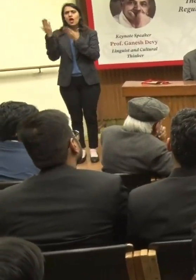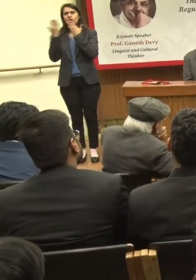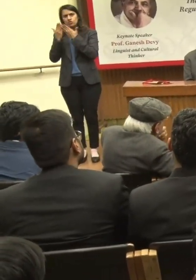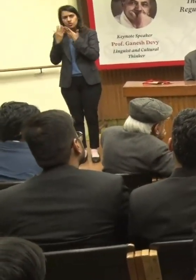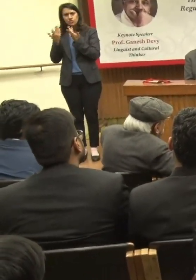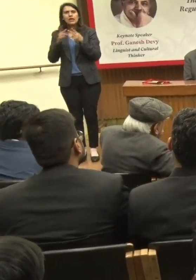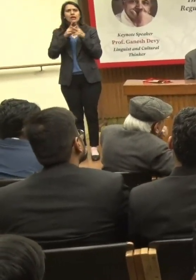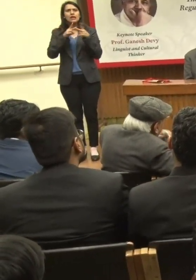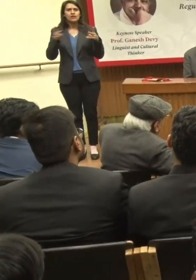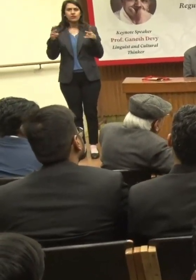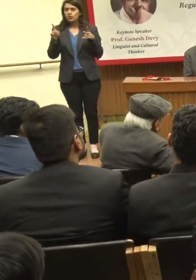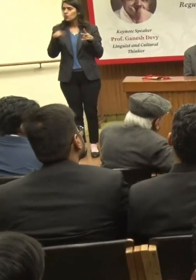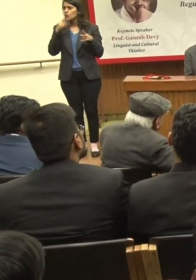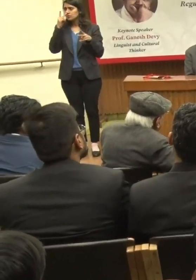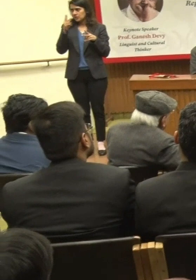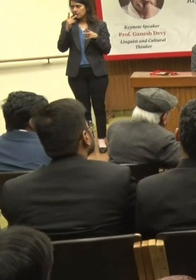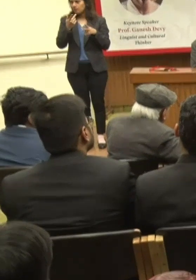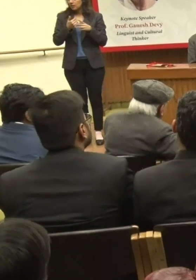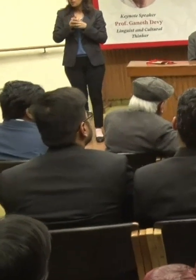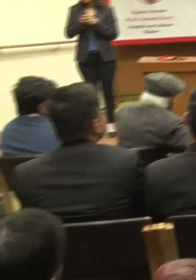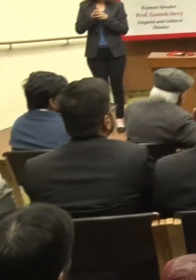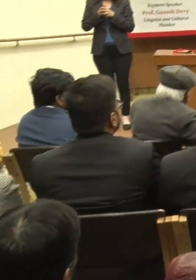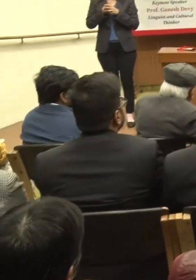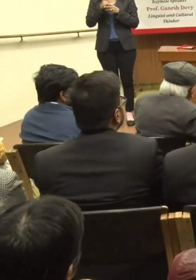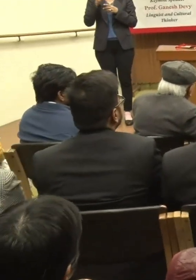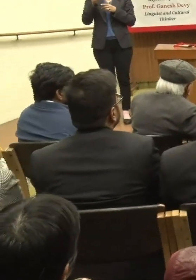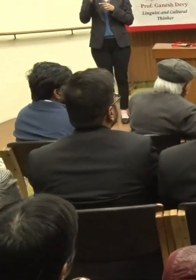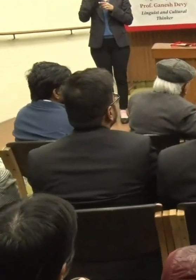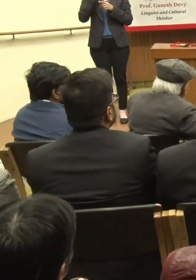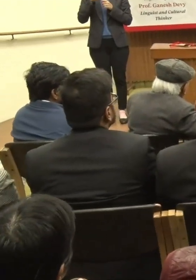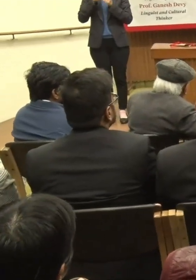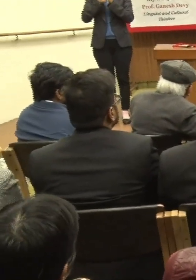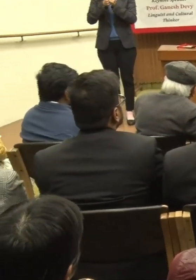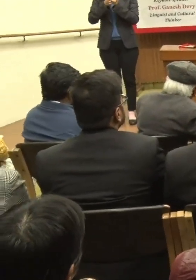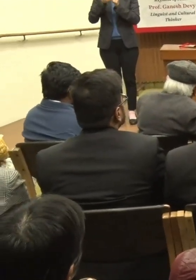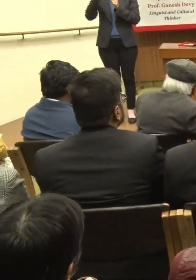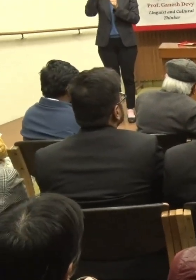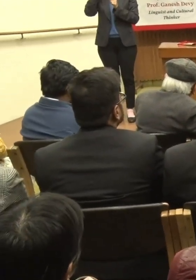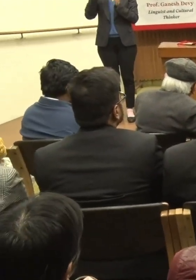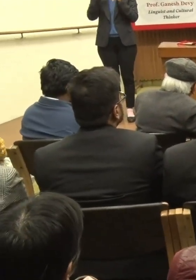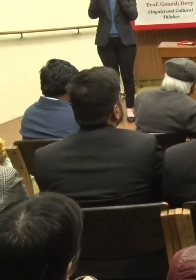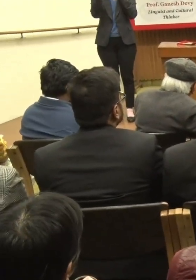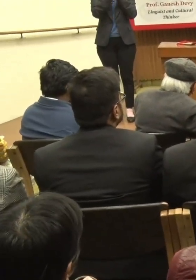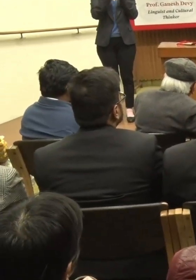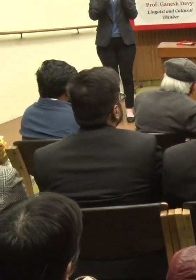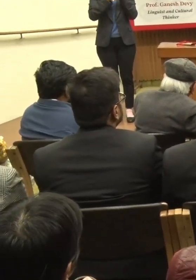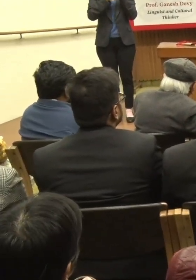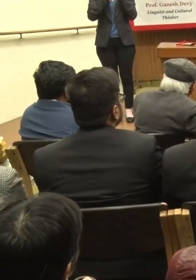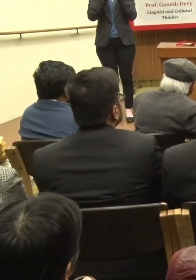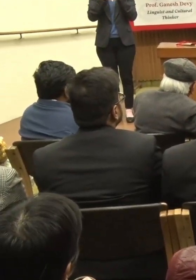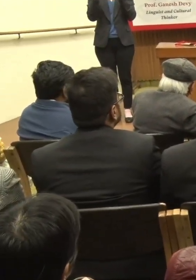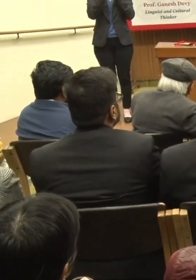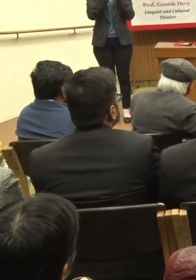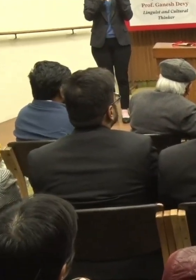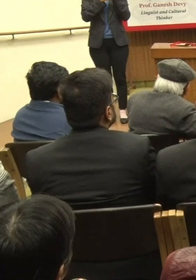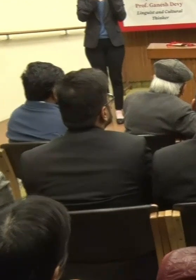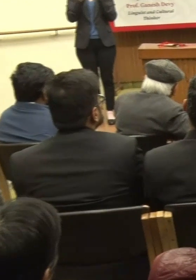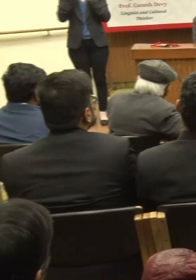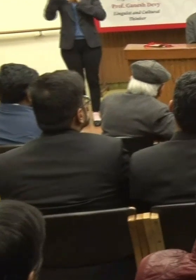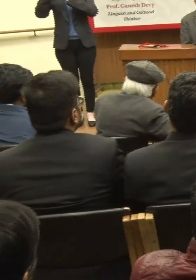So where do you see this this particular clause going? Is it a positive sort of a development according to you? Is